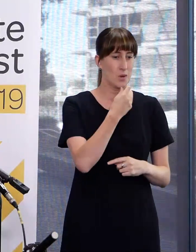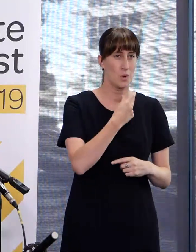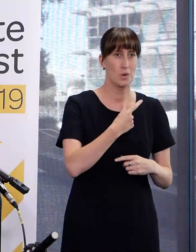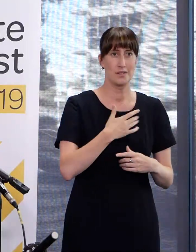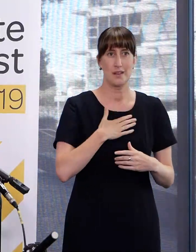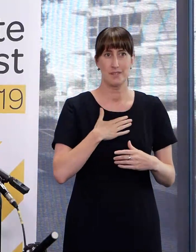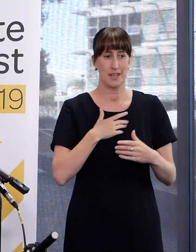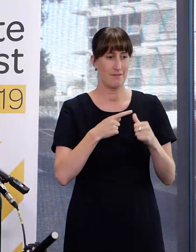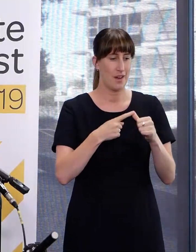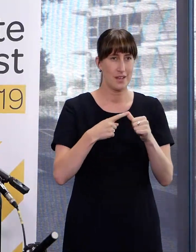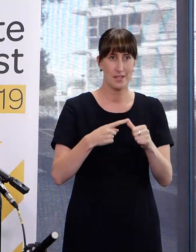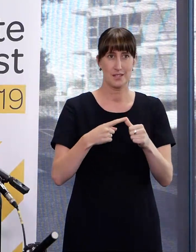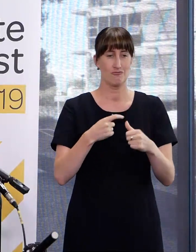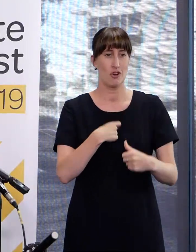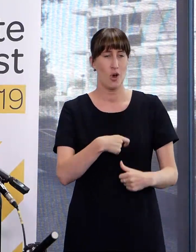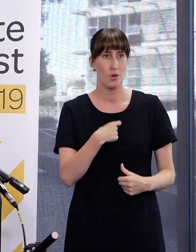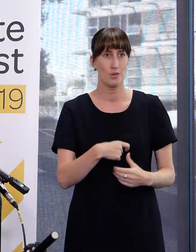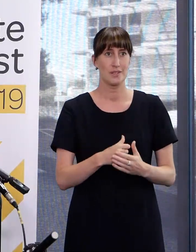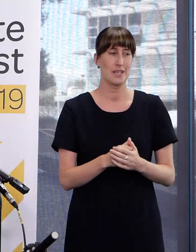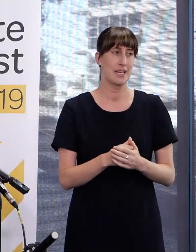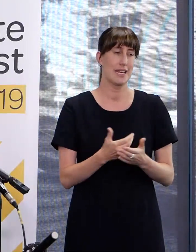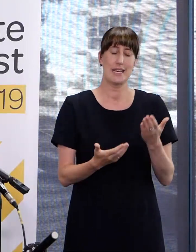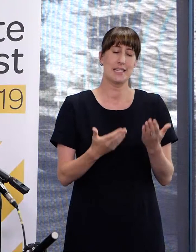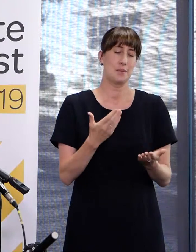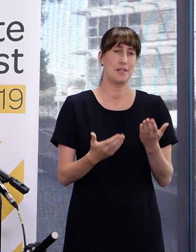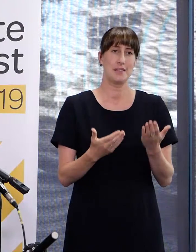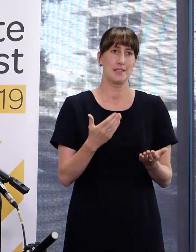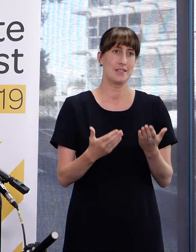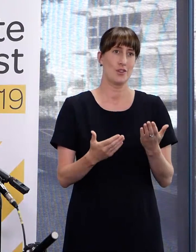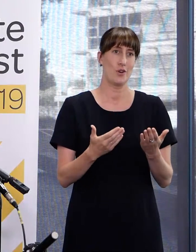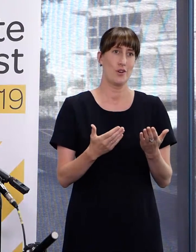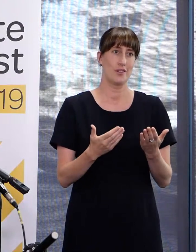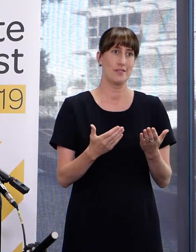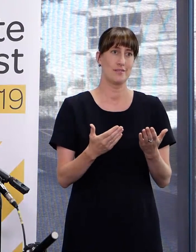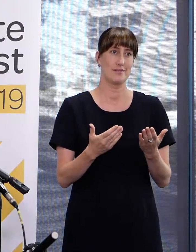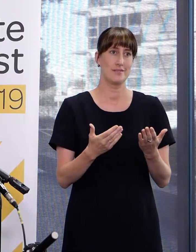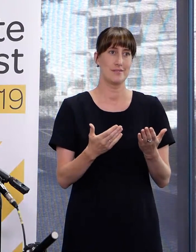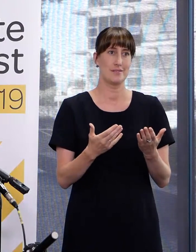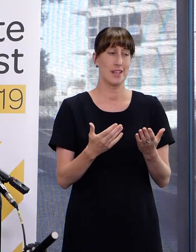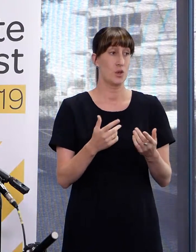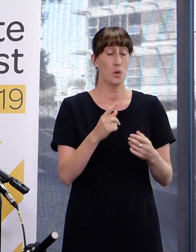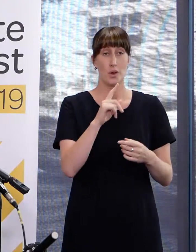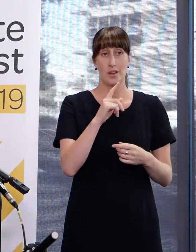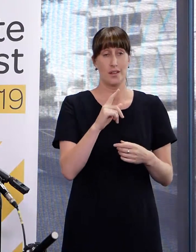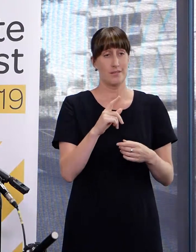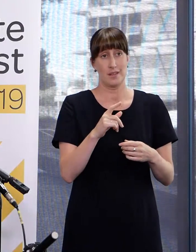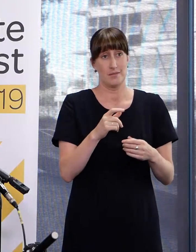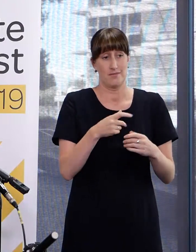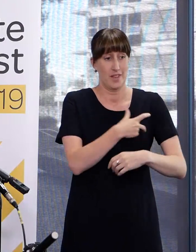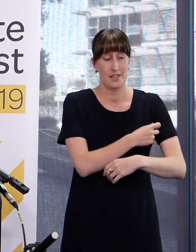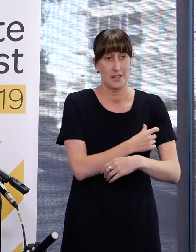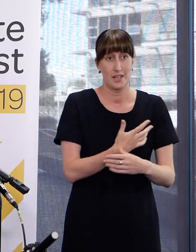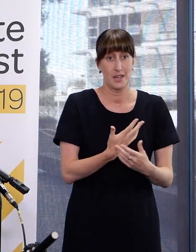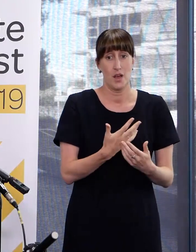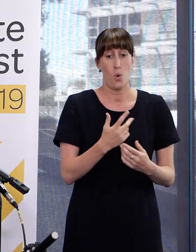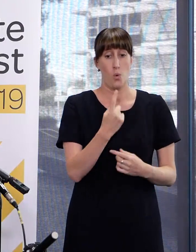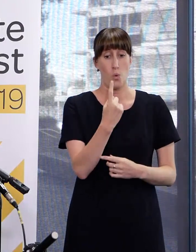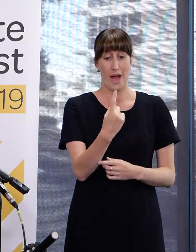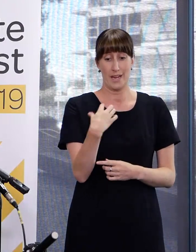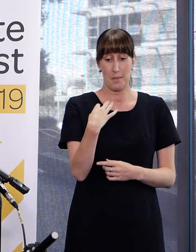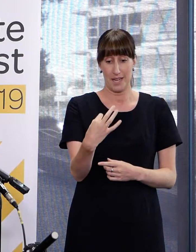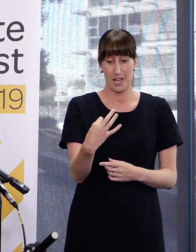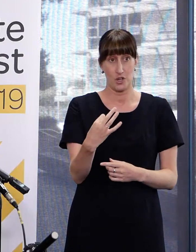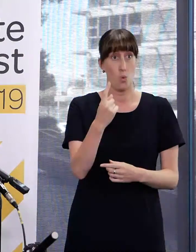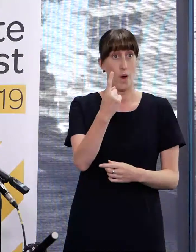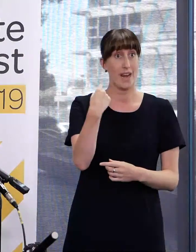on how many assessors you need on each one. So obviously you can't put 100 assessors on one application, because it's like having too many cooks